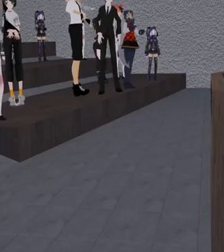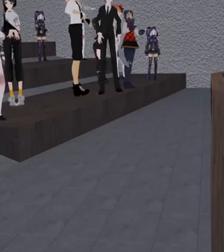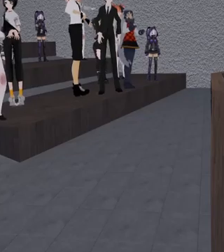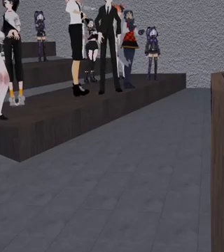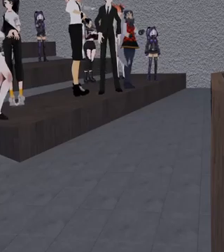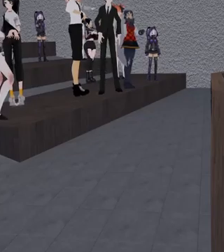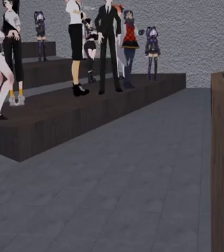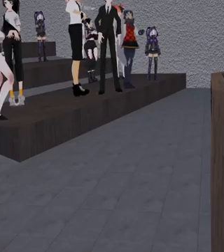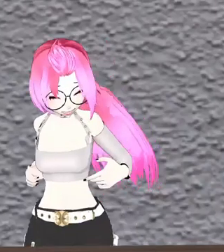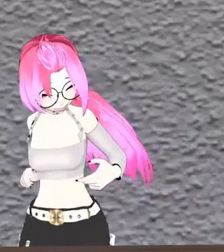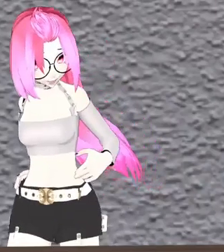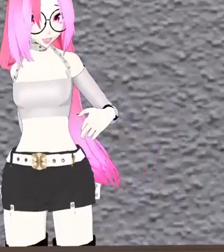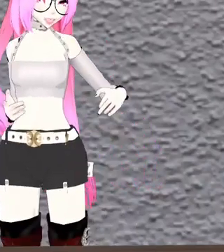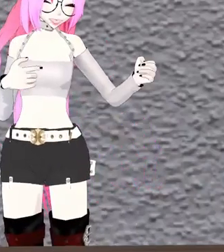Sure. Okay, I'm going to stand up for this.